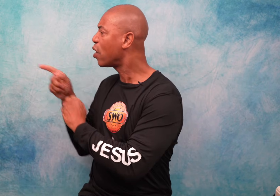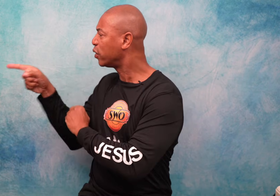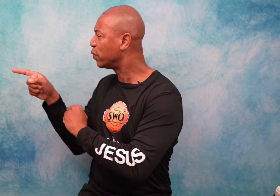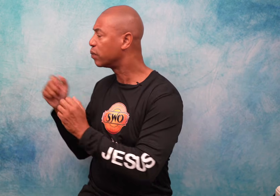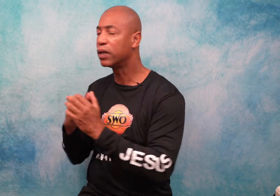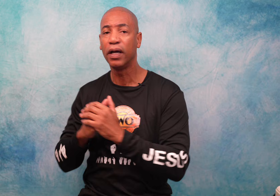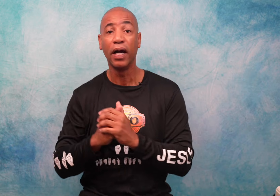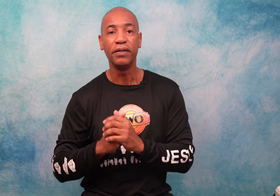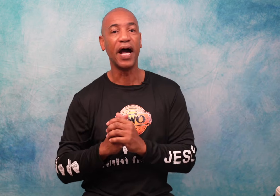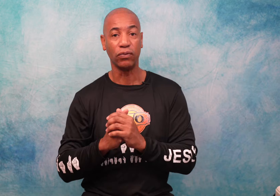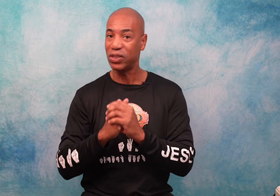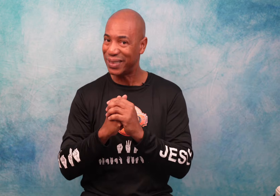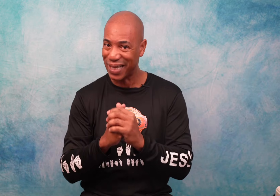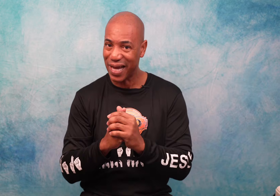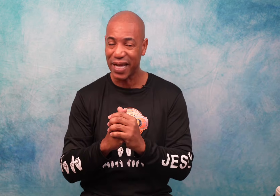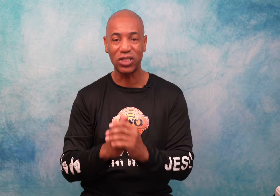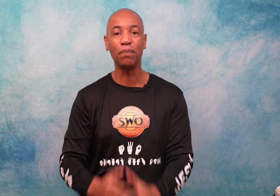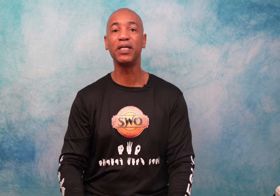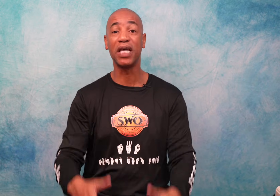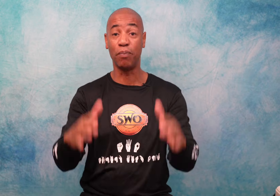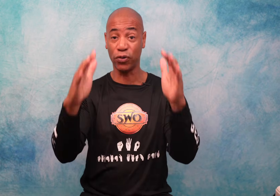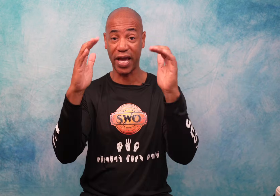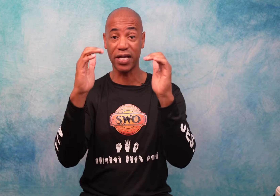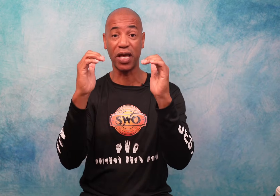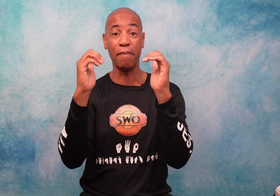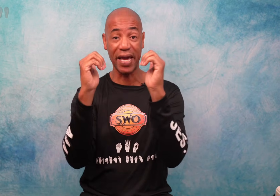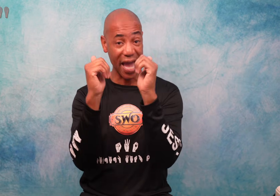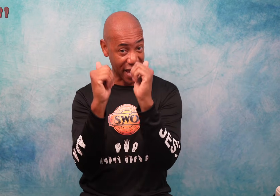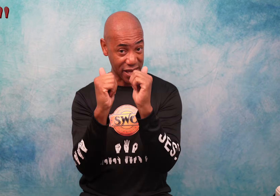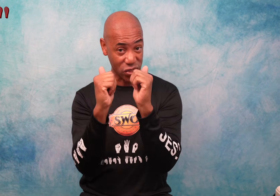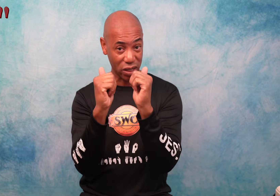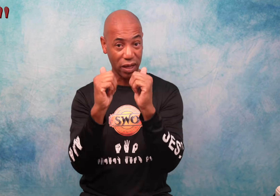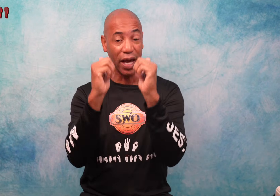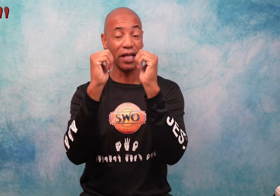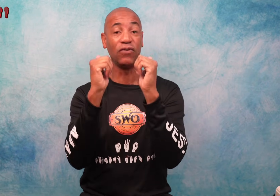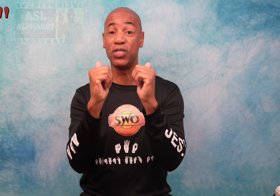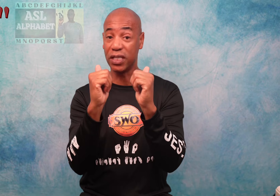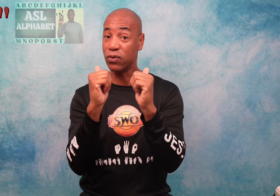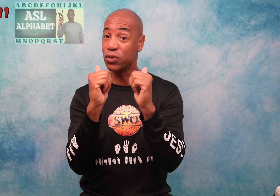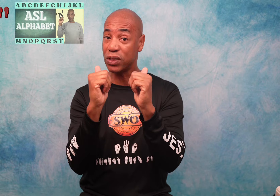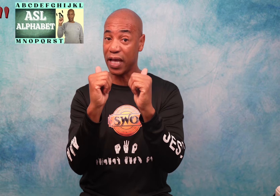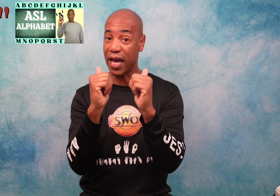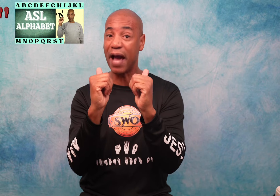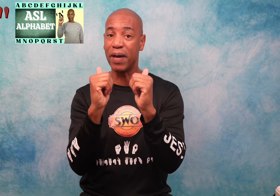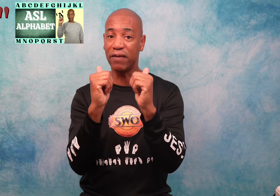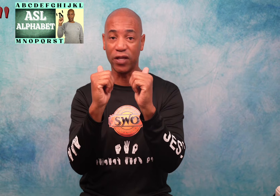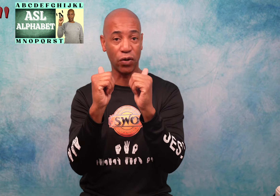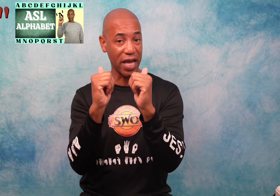you? Now, to sign that, simply take both hands and make A's. And if you didn't know this was an A, I made a video on the